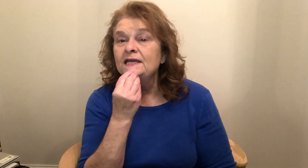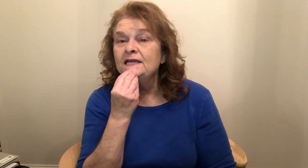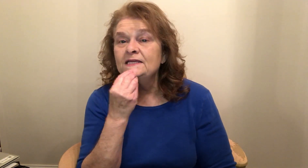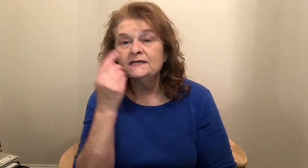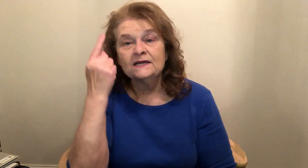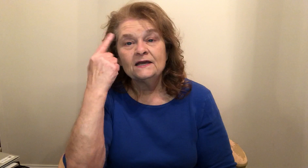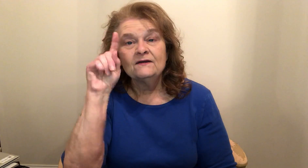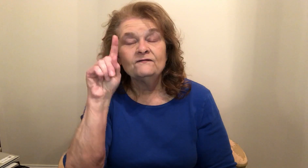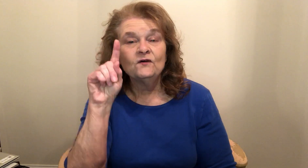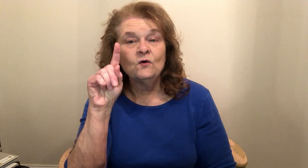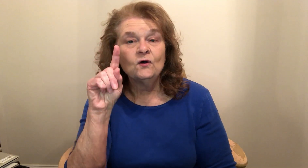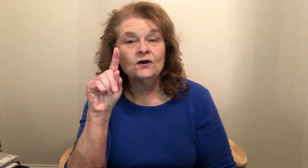eat for